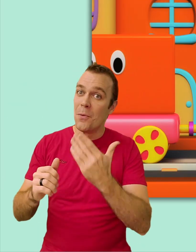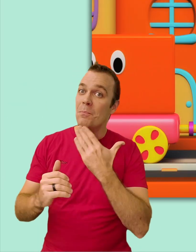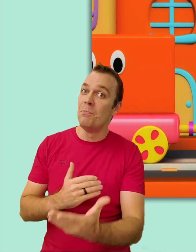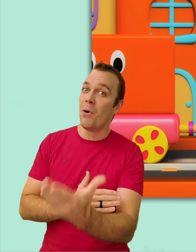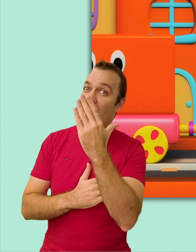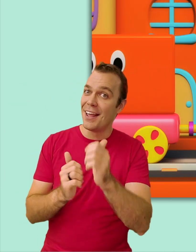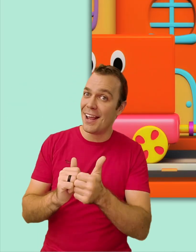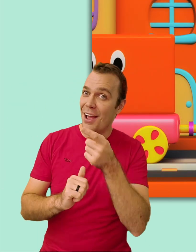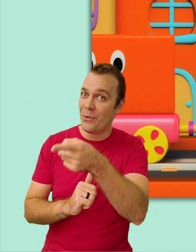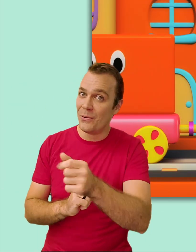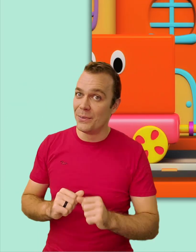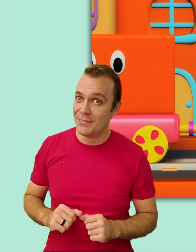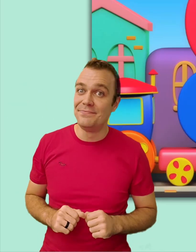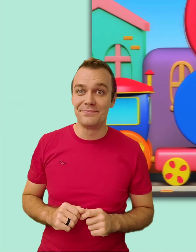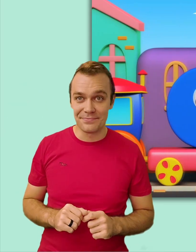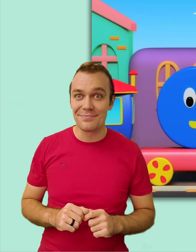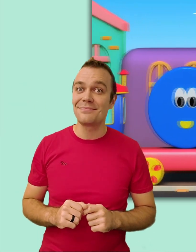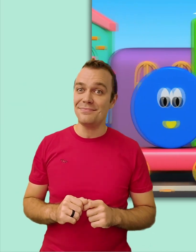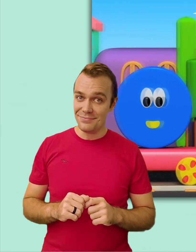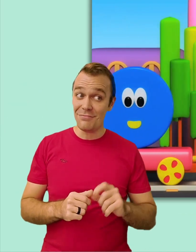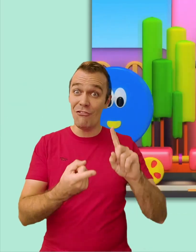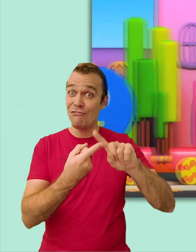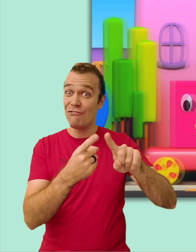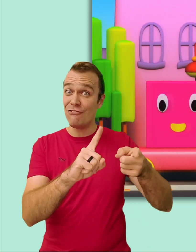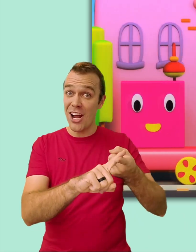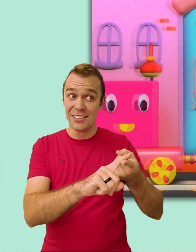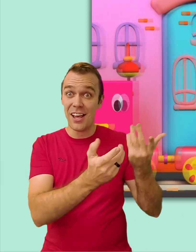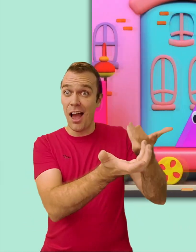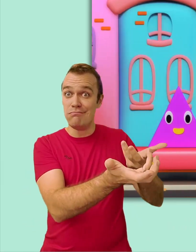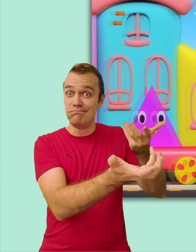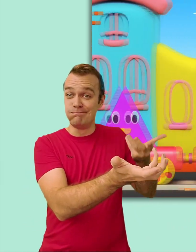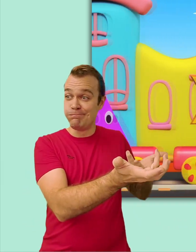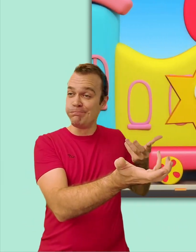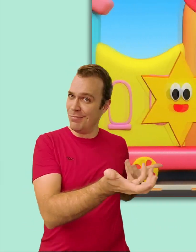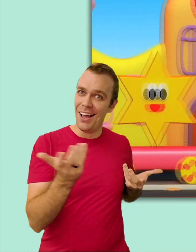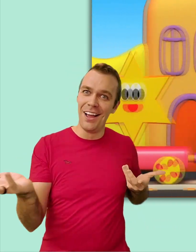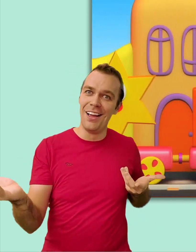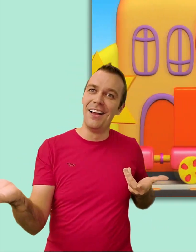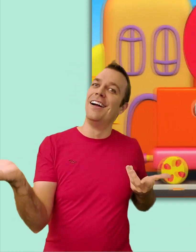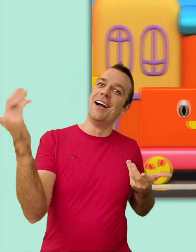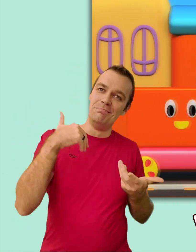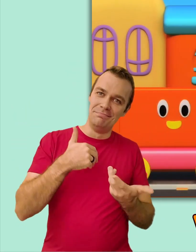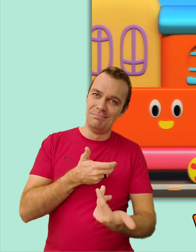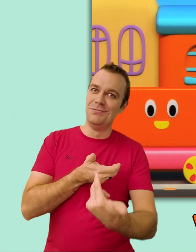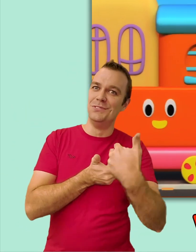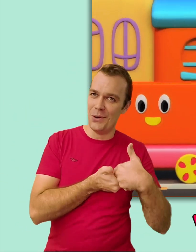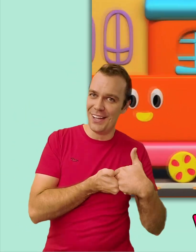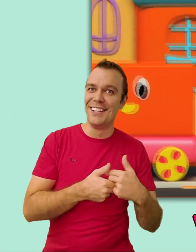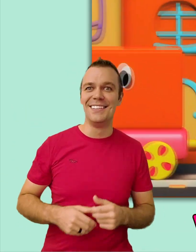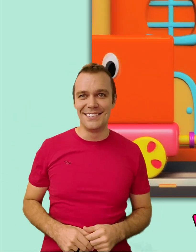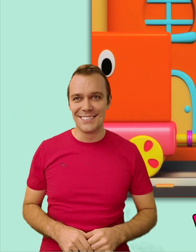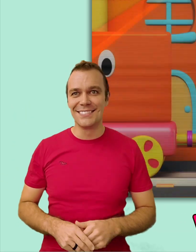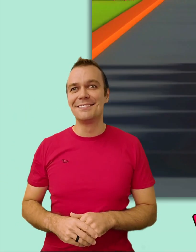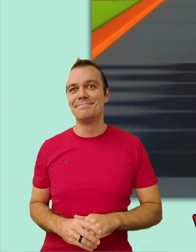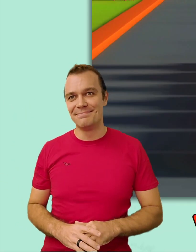Oval, good morning, how do you do? Look, your friends are all aboard, won't you